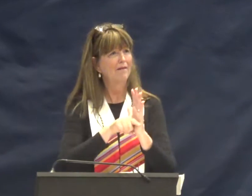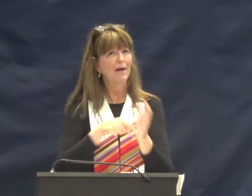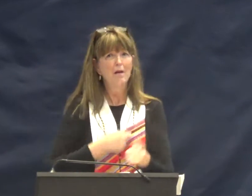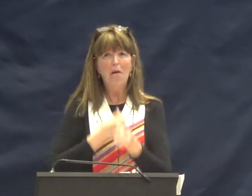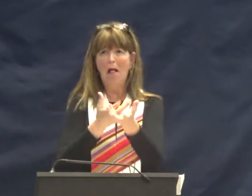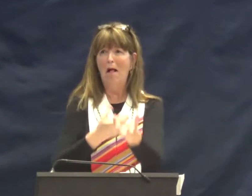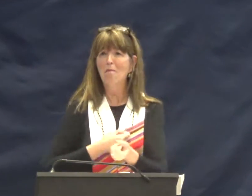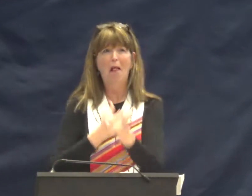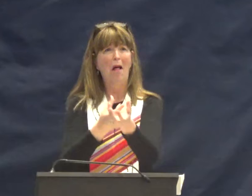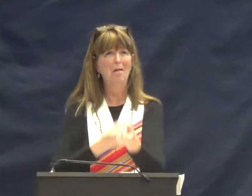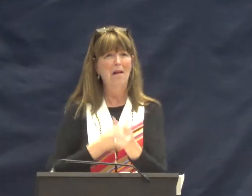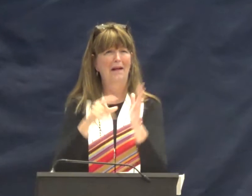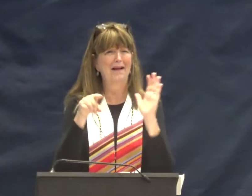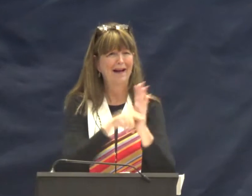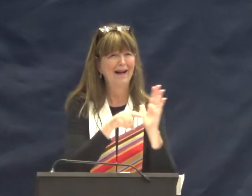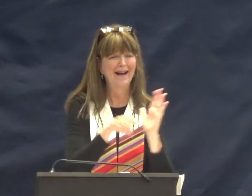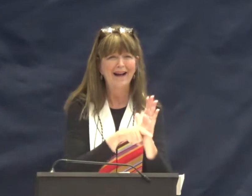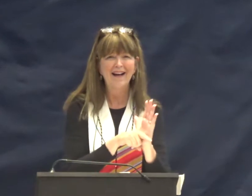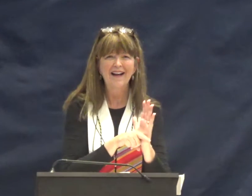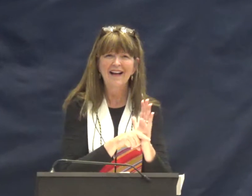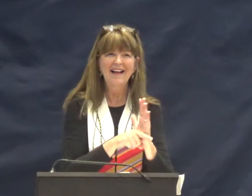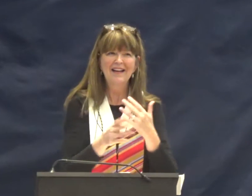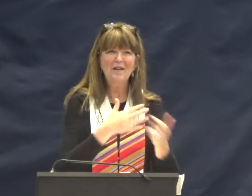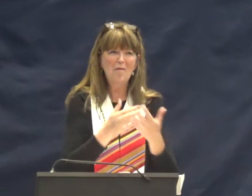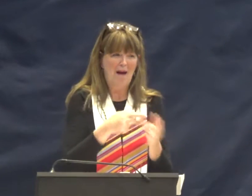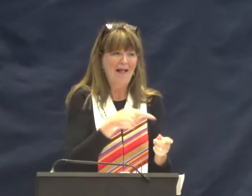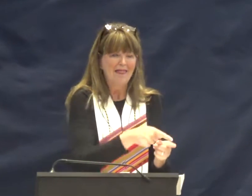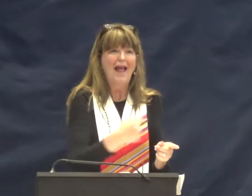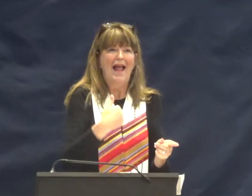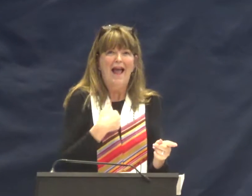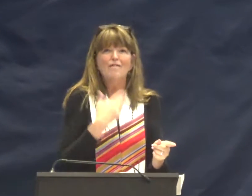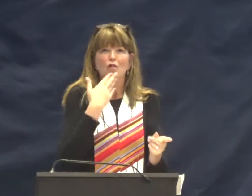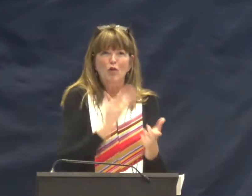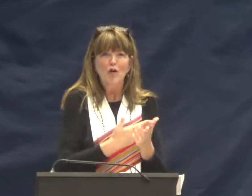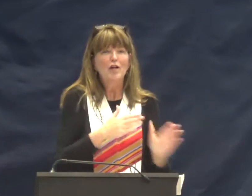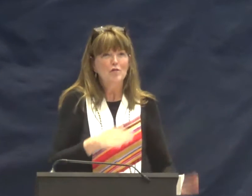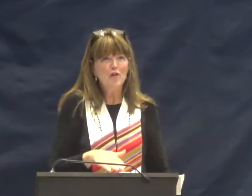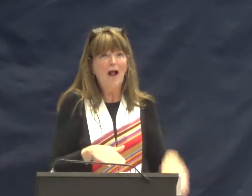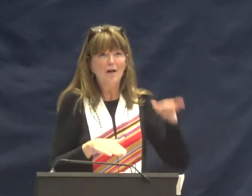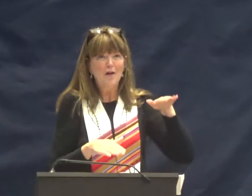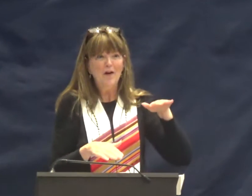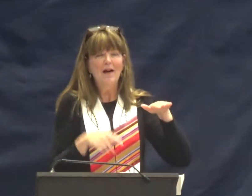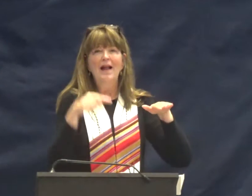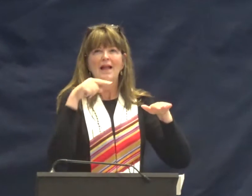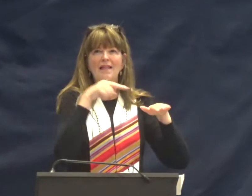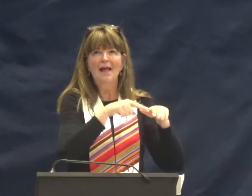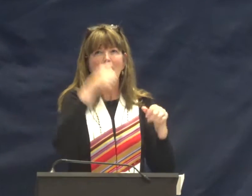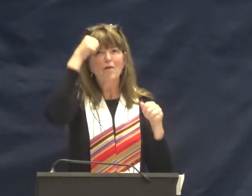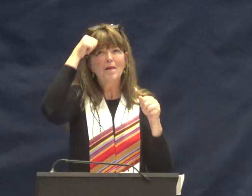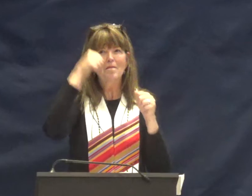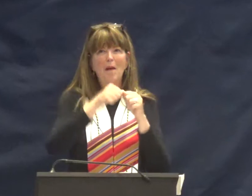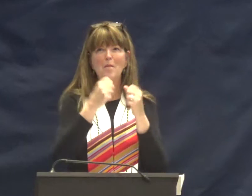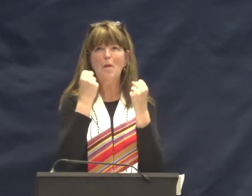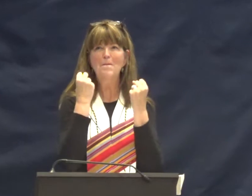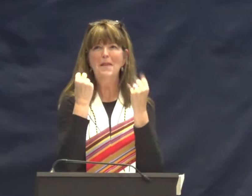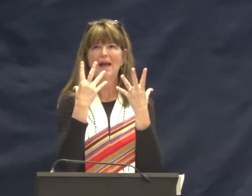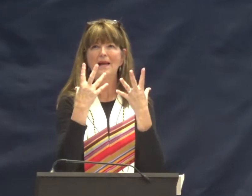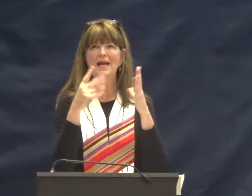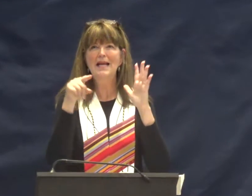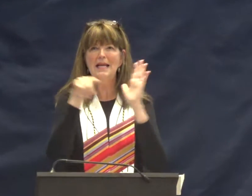stories, and people came out with all the negative stories that had happened. Even though they had had an awesome childhood, they still